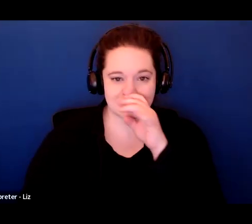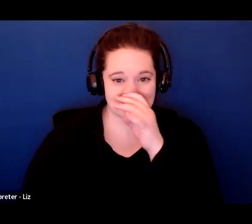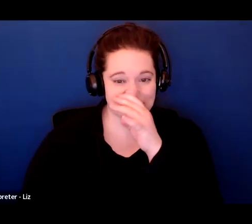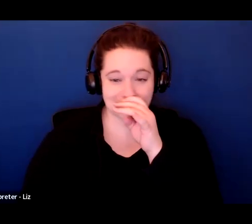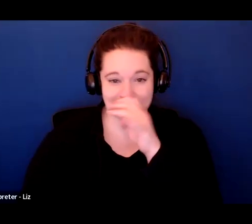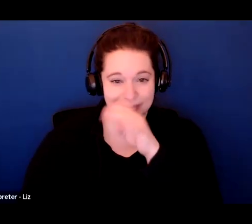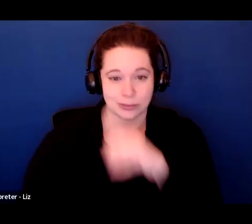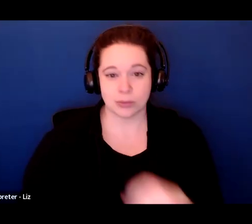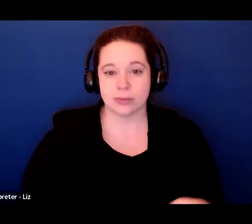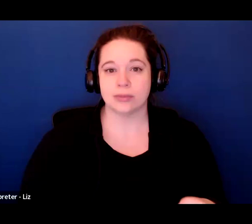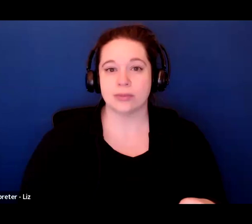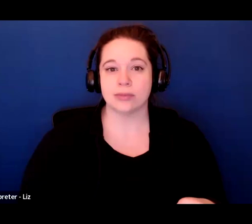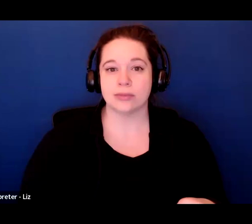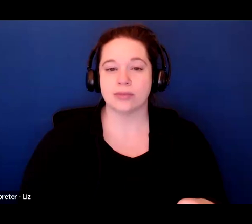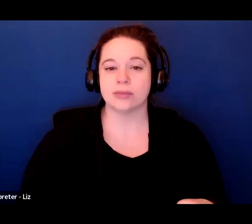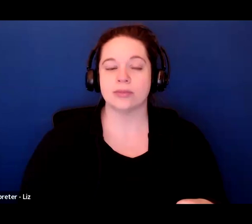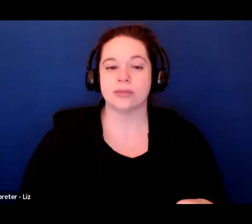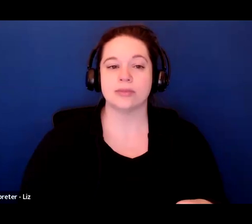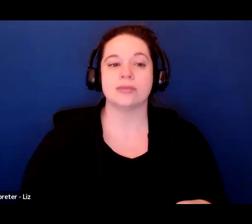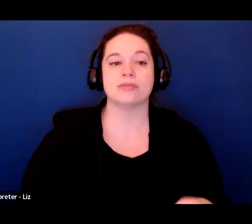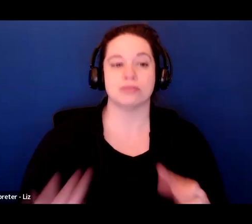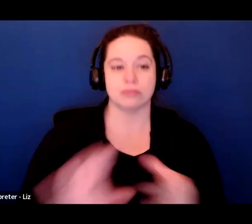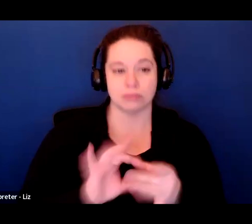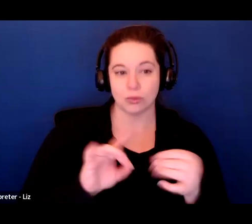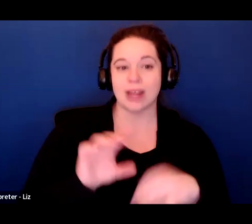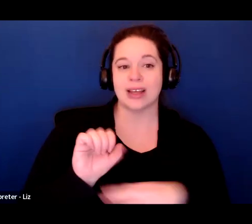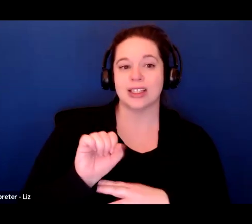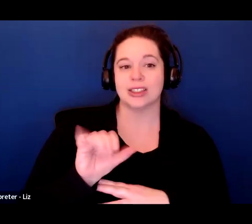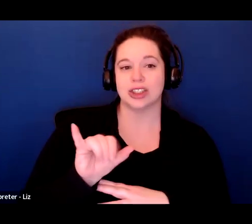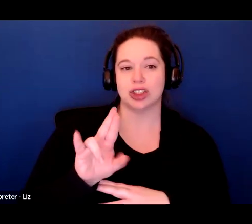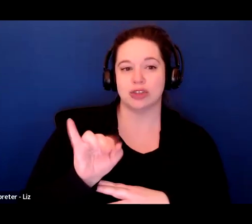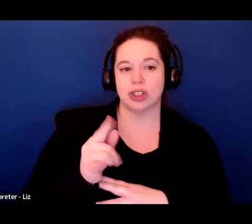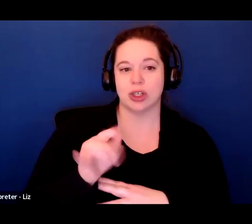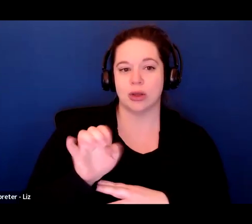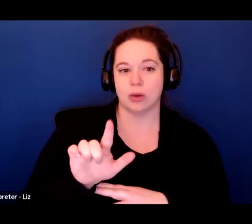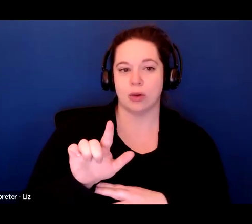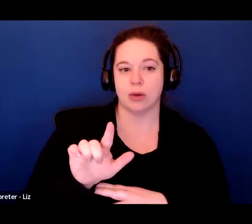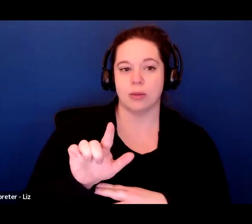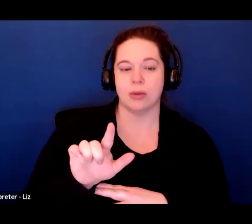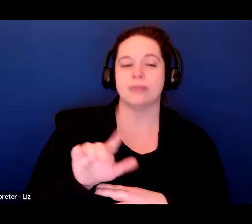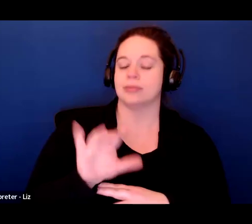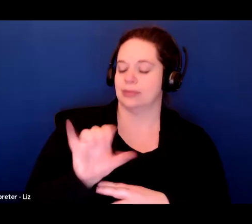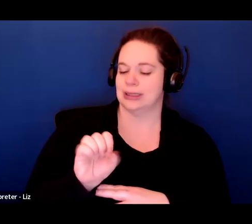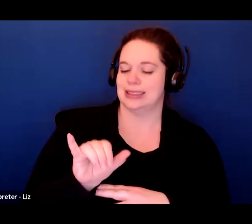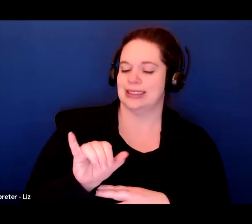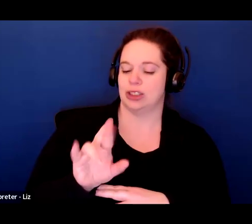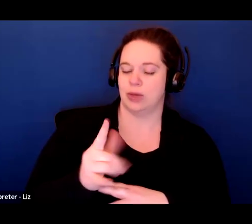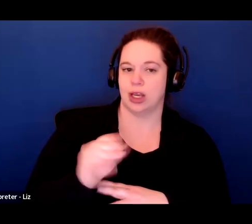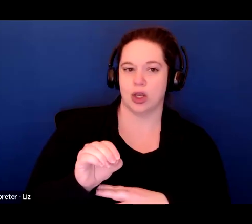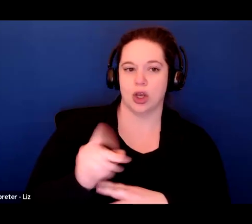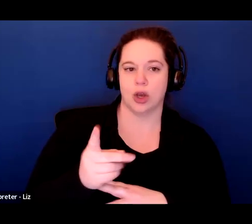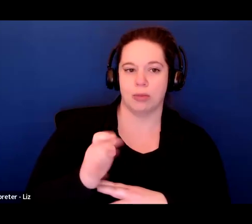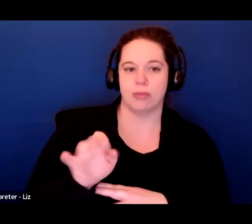a syringeal pleural shunt 2 years ago. They had a large syrinx. I was going to say, that's because you had a